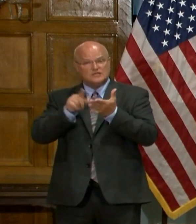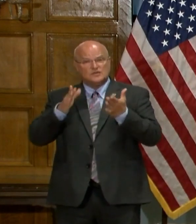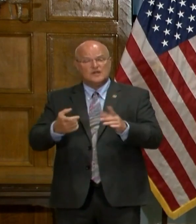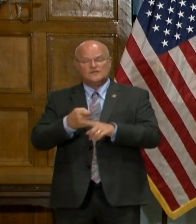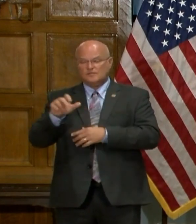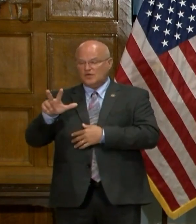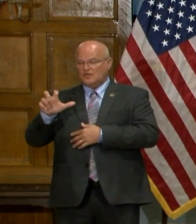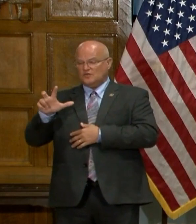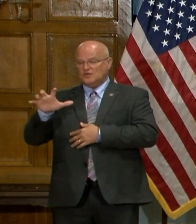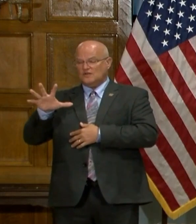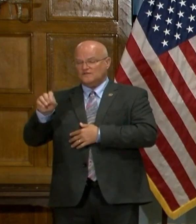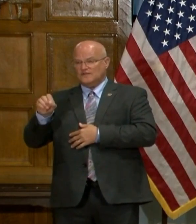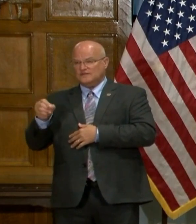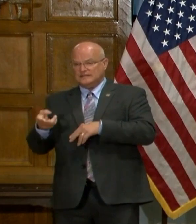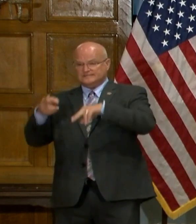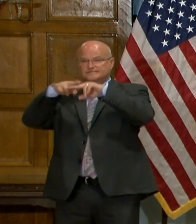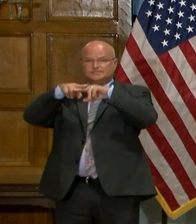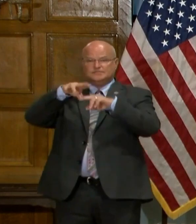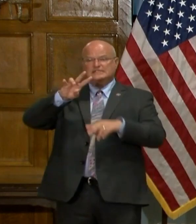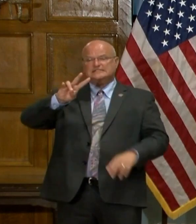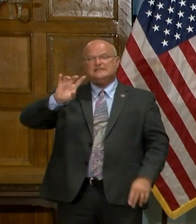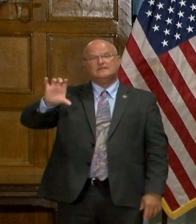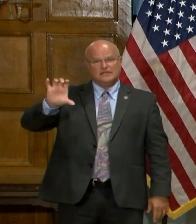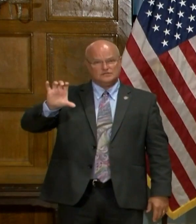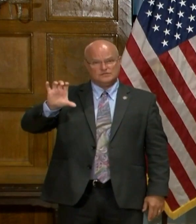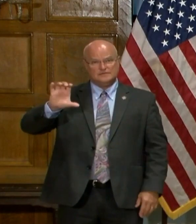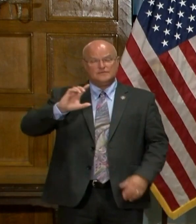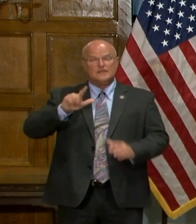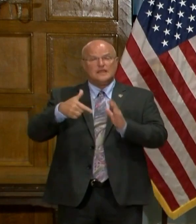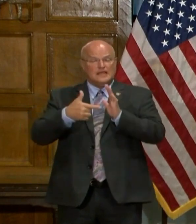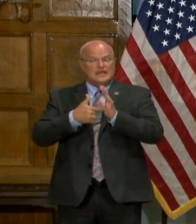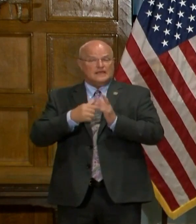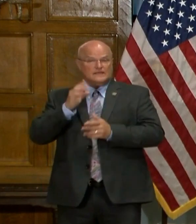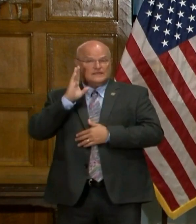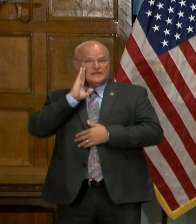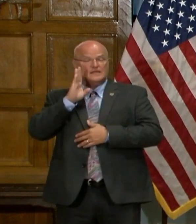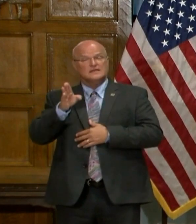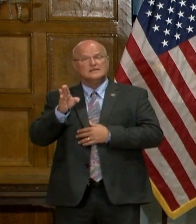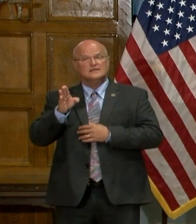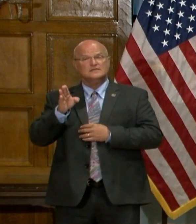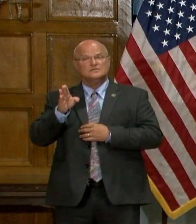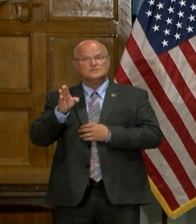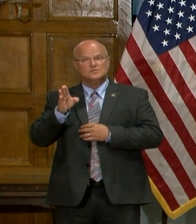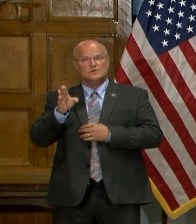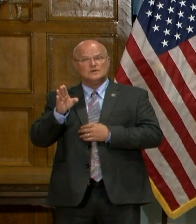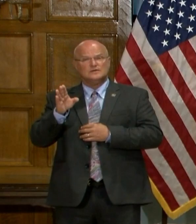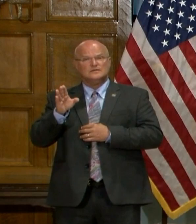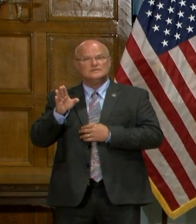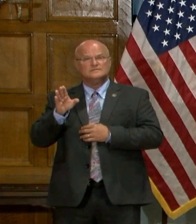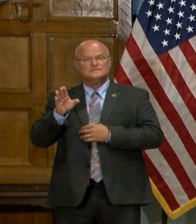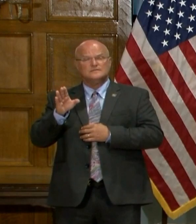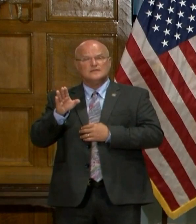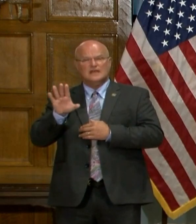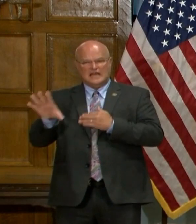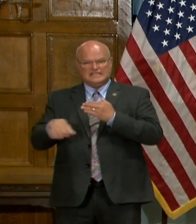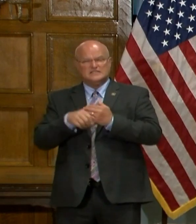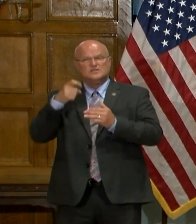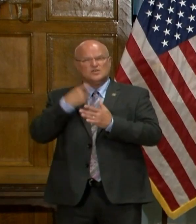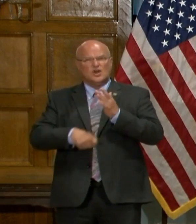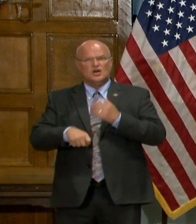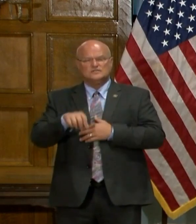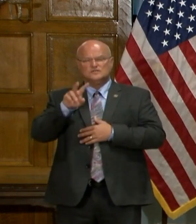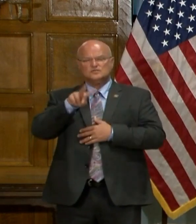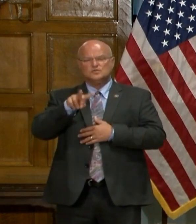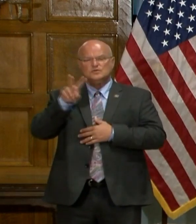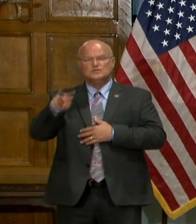from 350 to 700. This will be, in round numbers, an additional cost of